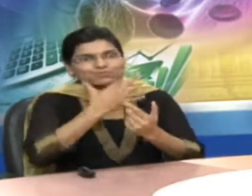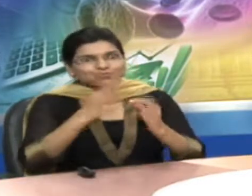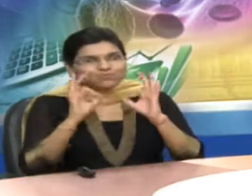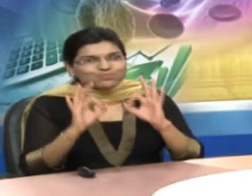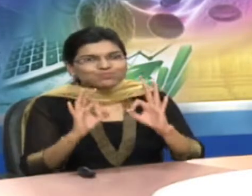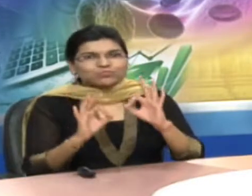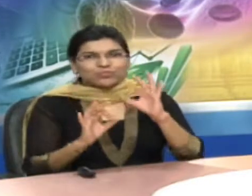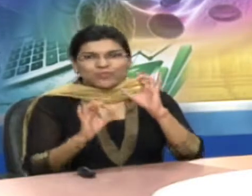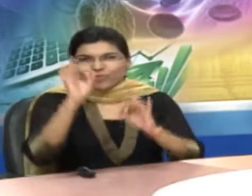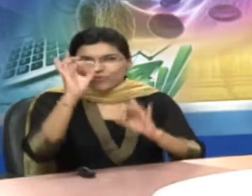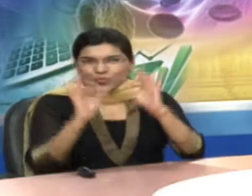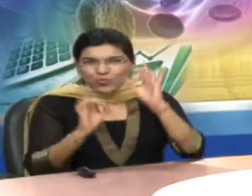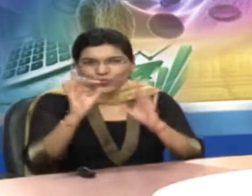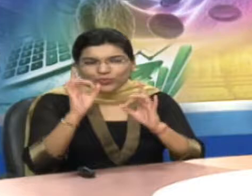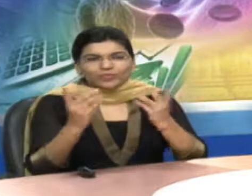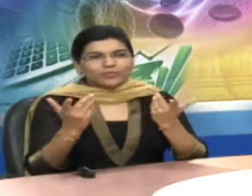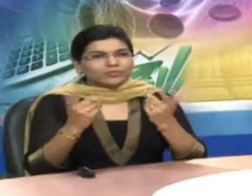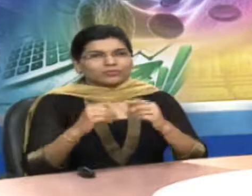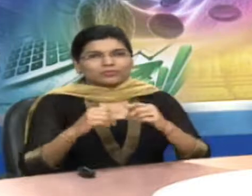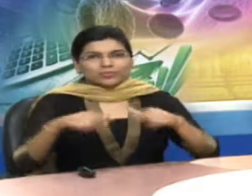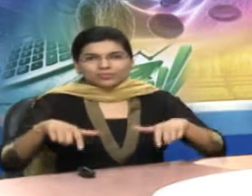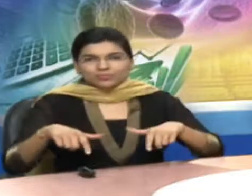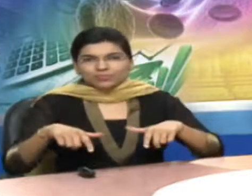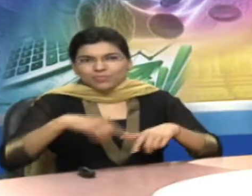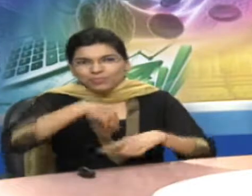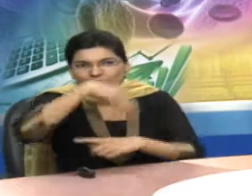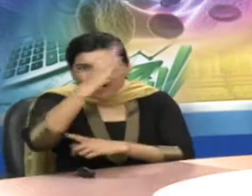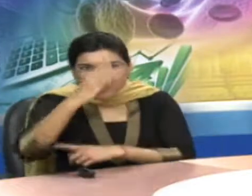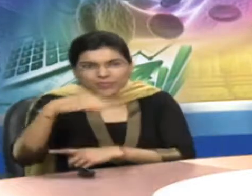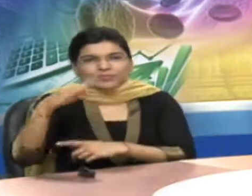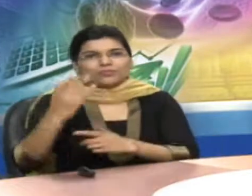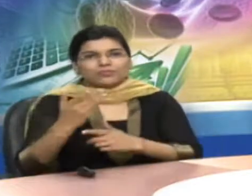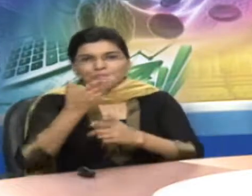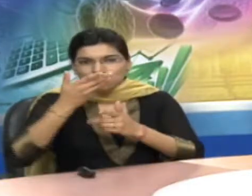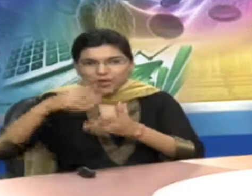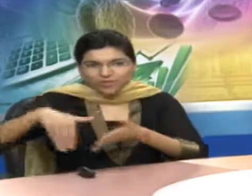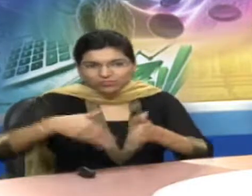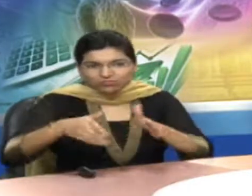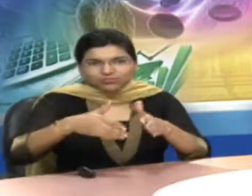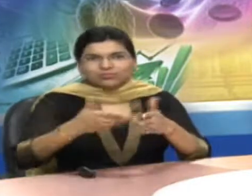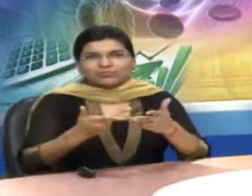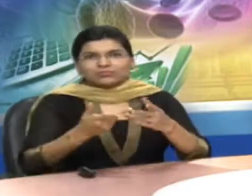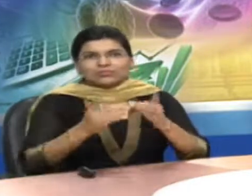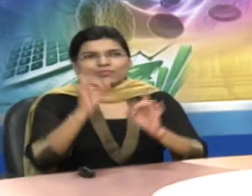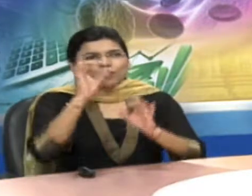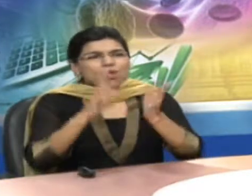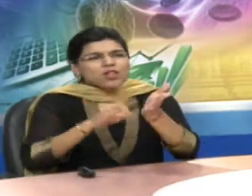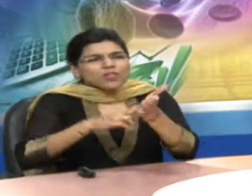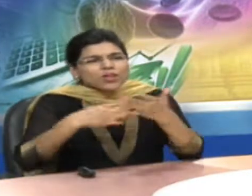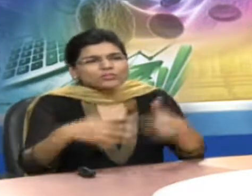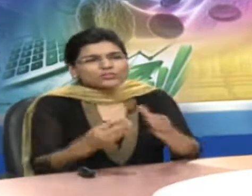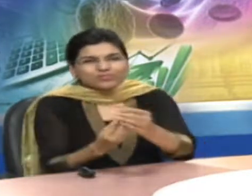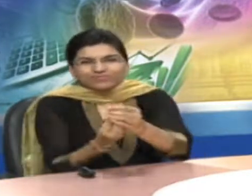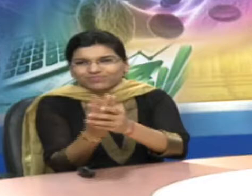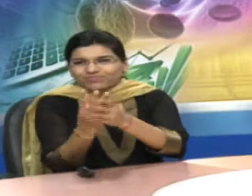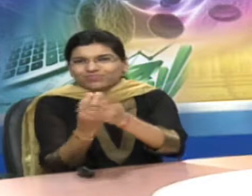and this world is full of beauty and charm, and different kinds of adventures are